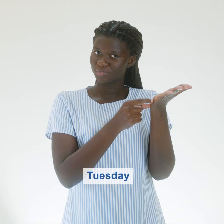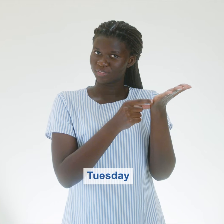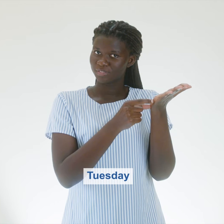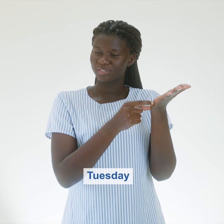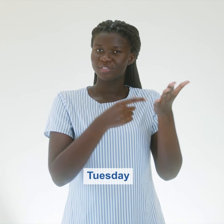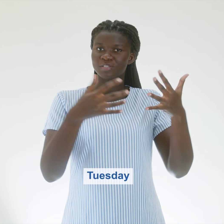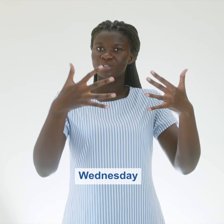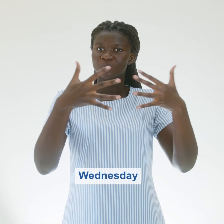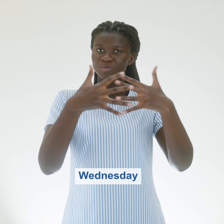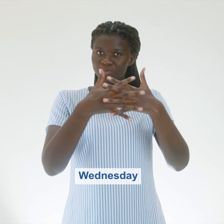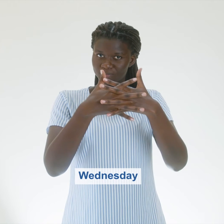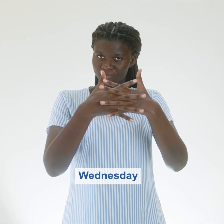Tuesday, Wednesday,